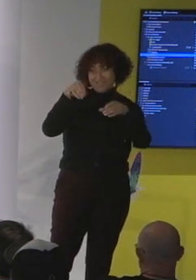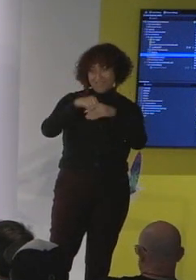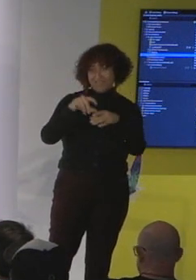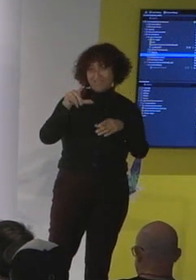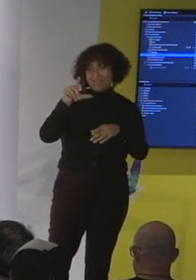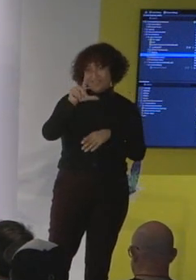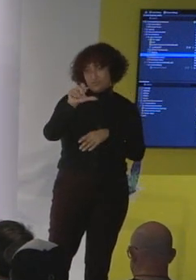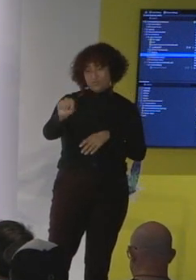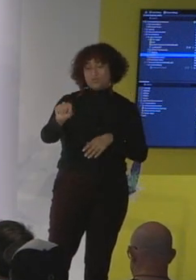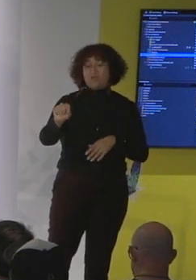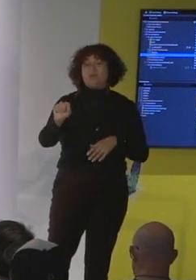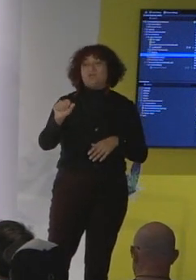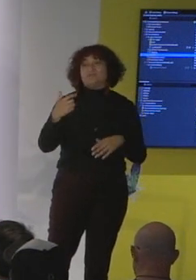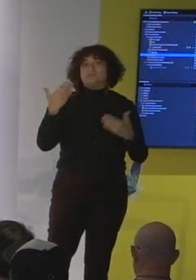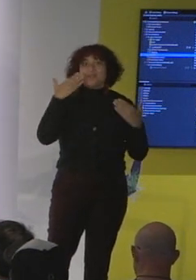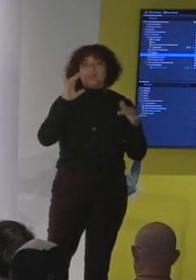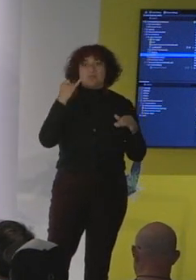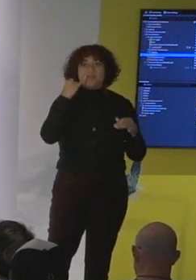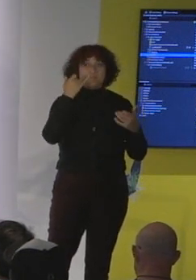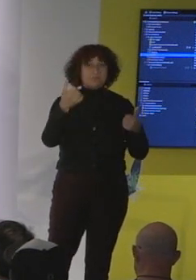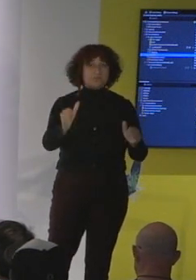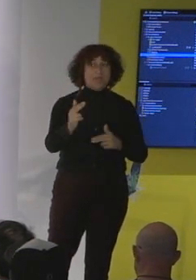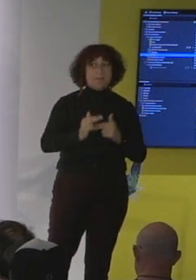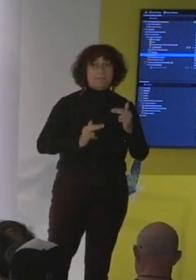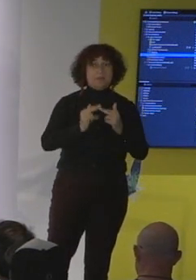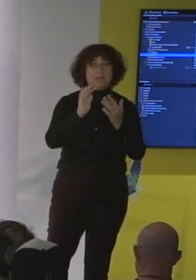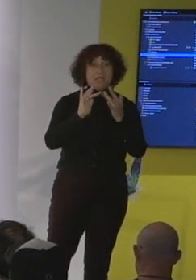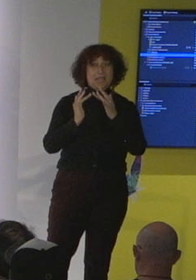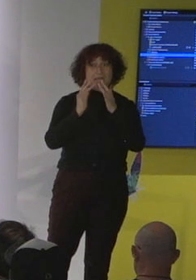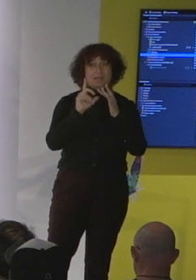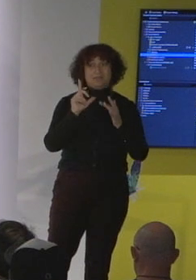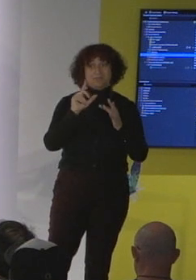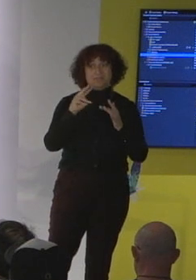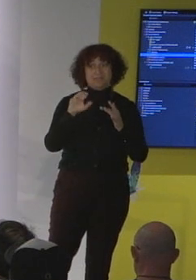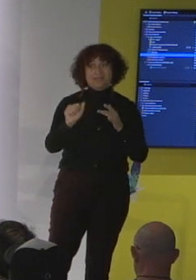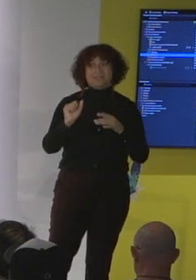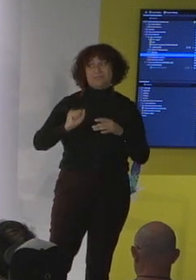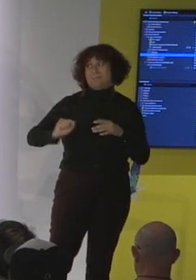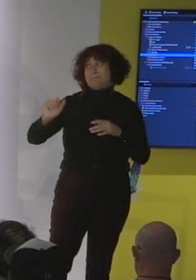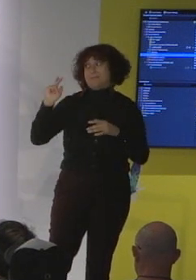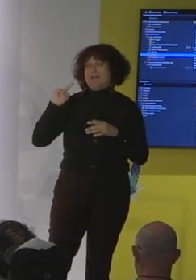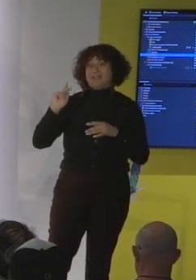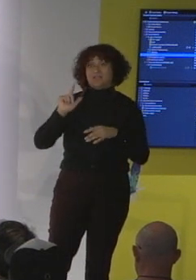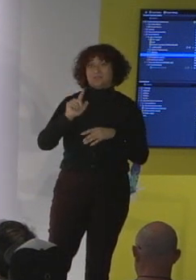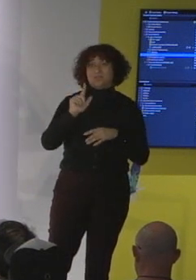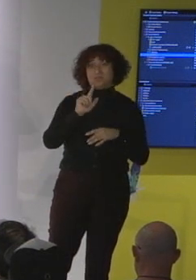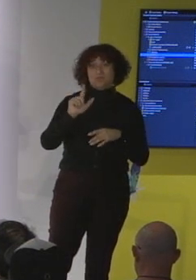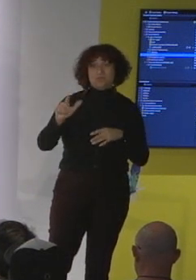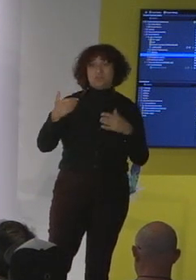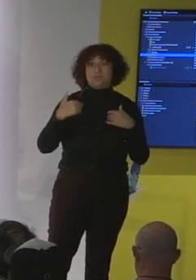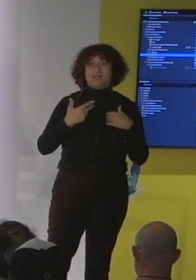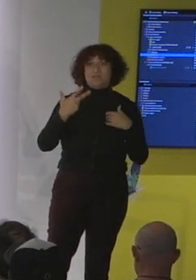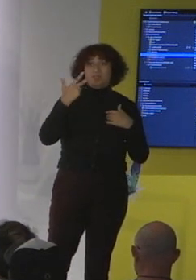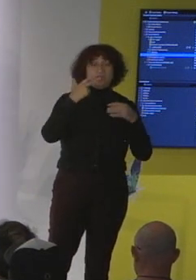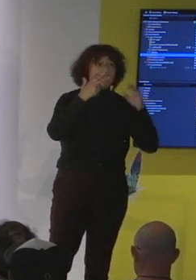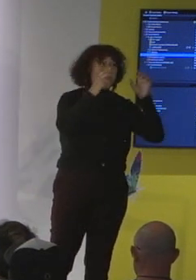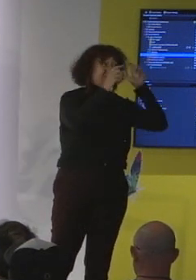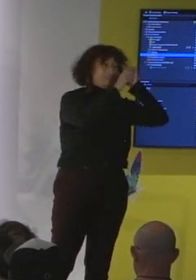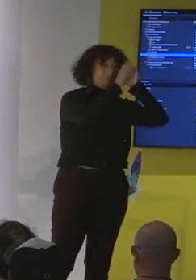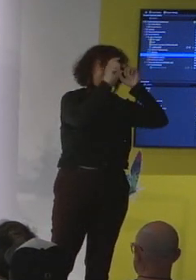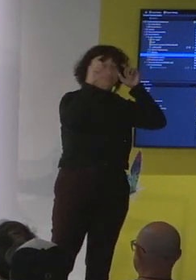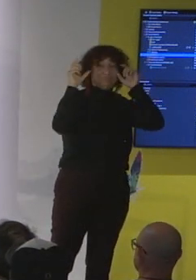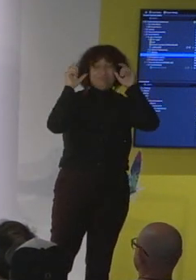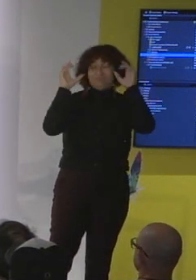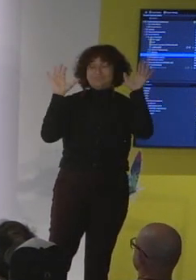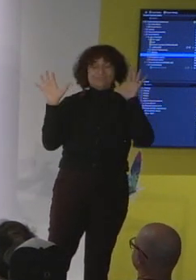Lens Studio. I don't know if you ever tried building connected lenses on Spectacles 2021. You'd have like 3 pairs on your face. You'd be trying,